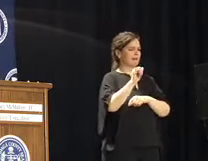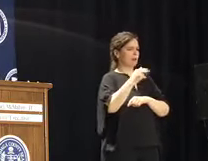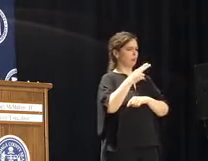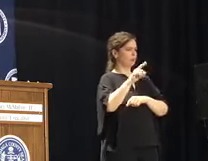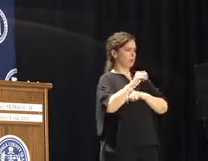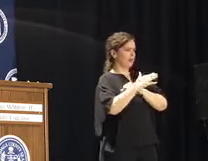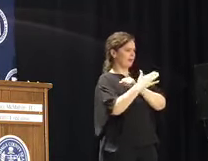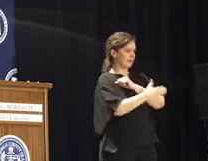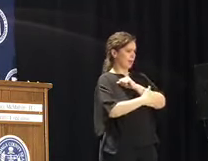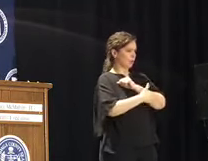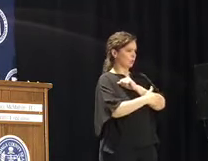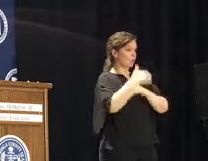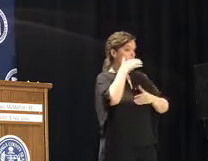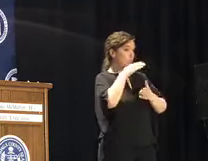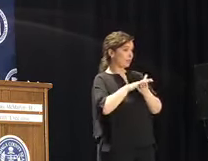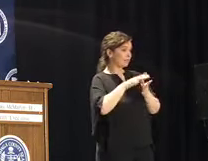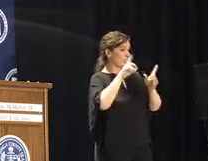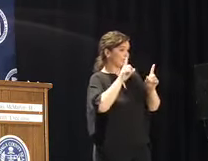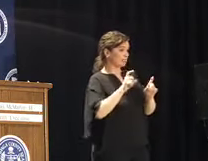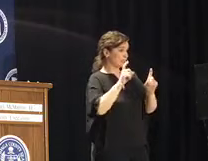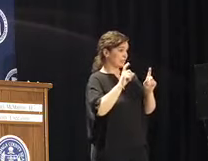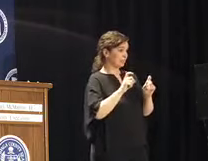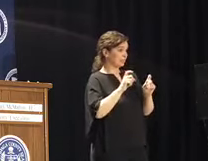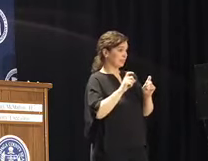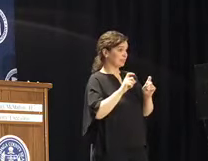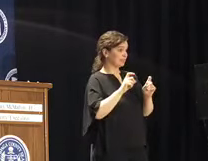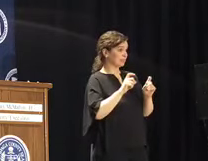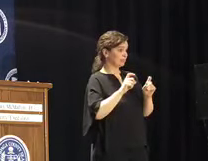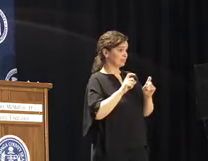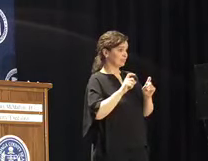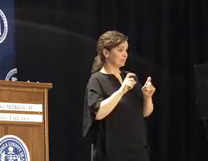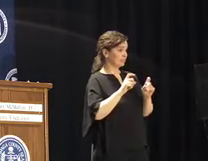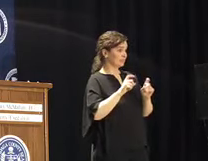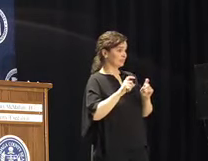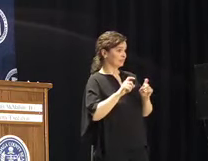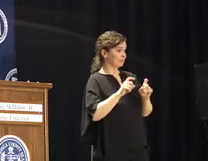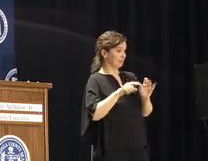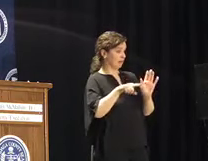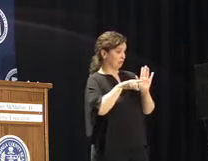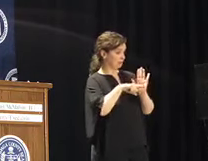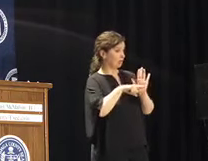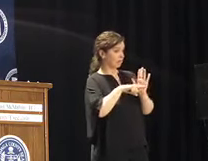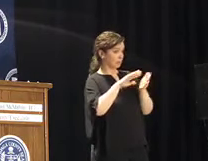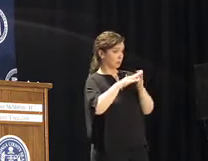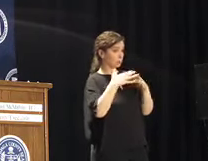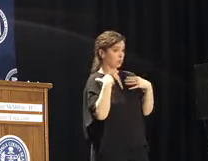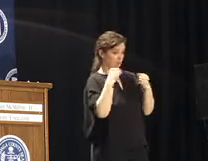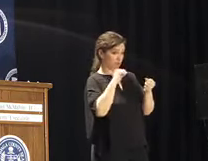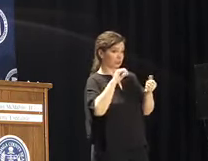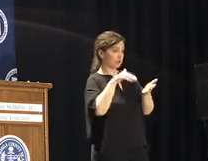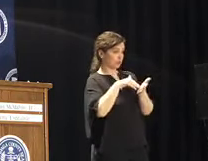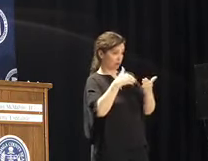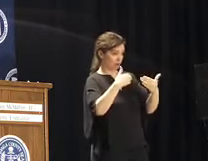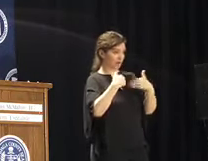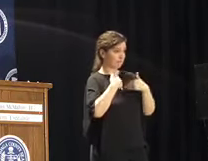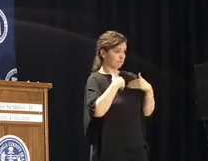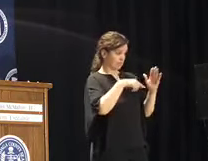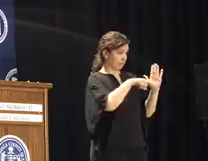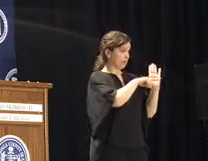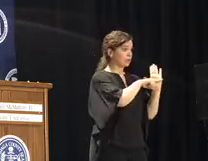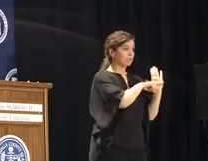result. She's out of work because she works for some sort of food-related service. He stayed home from